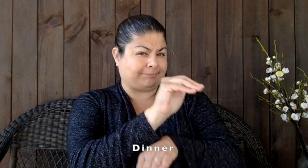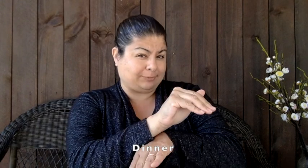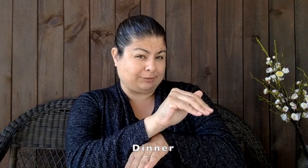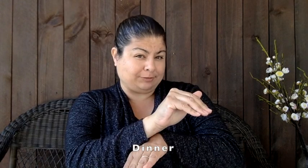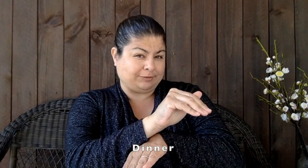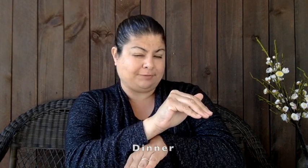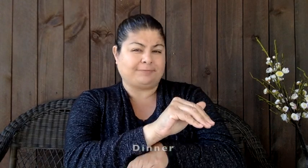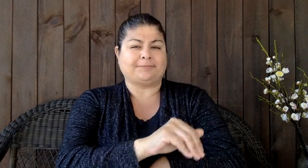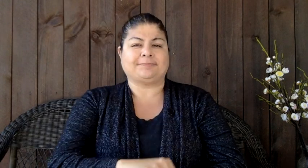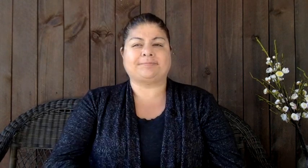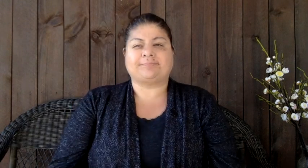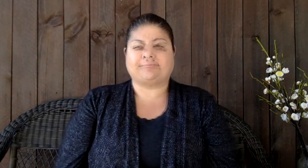Dinner.